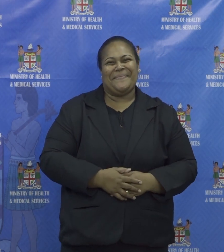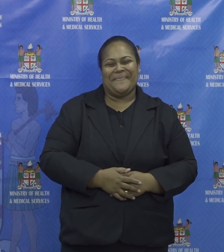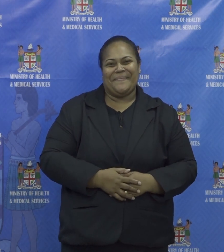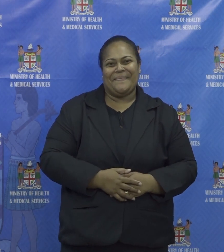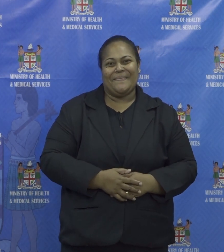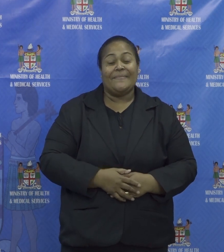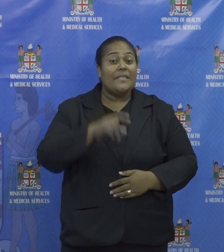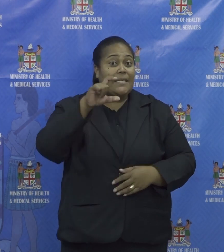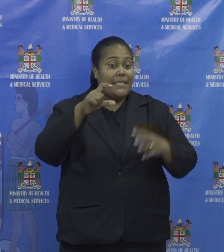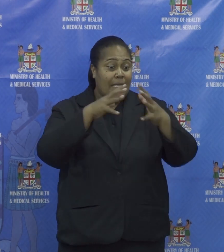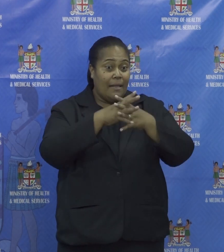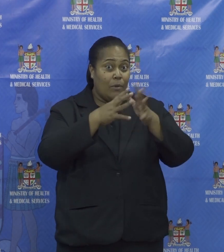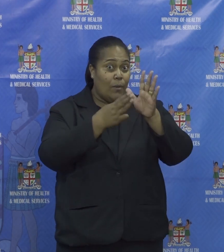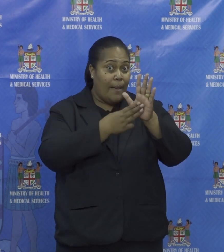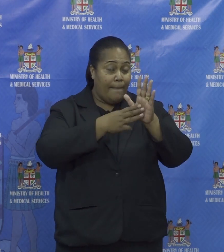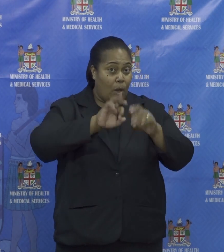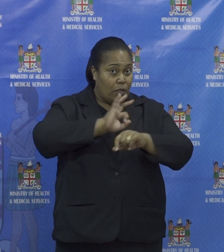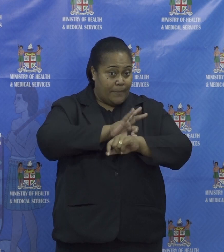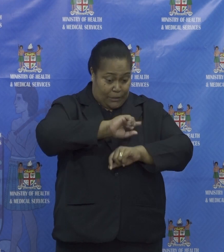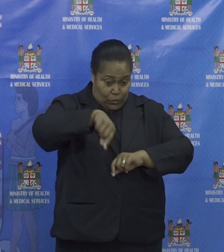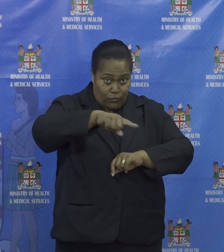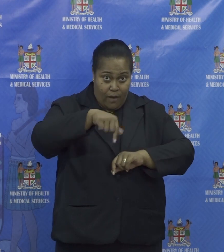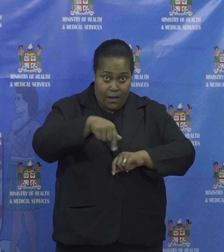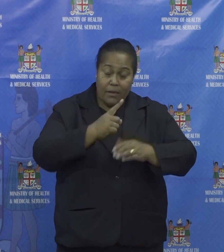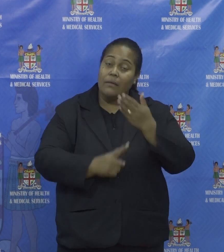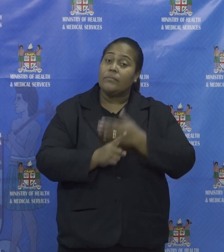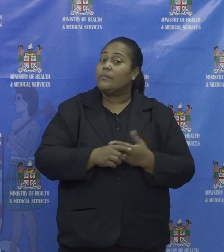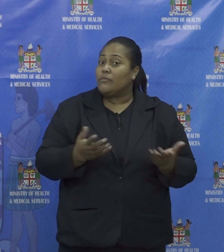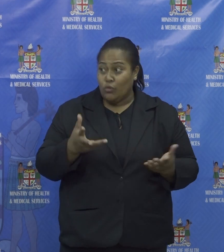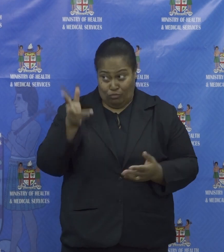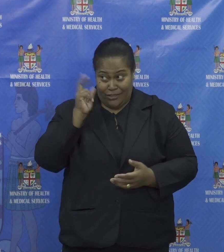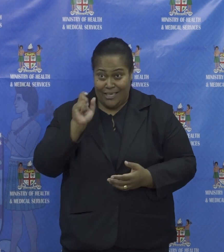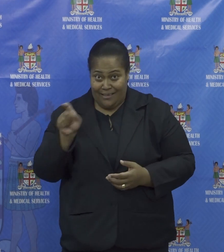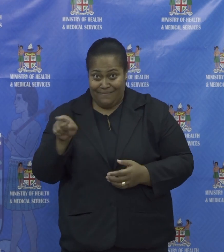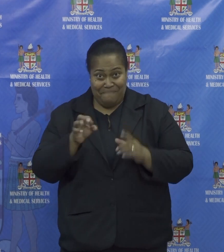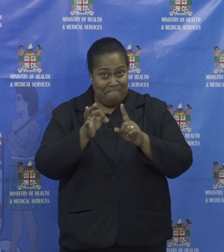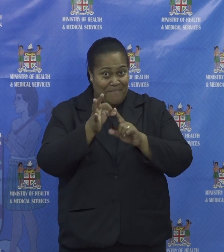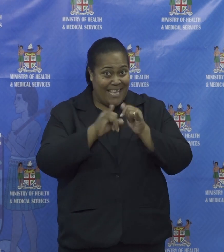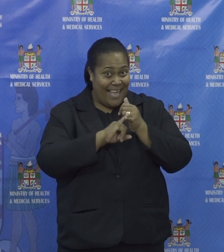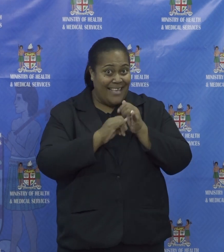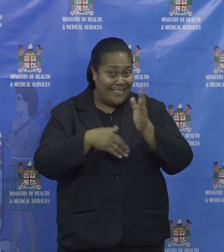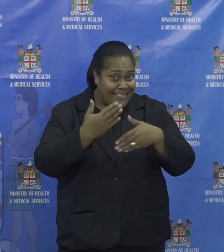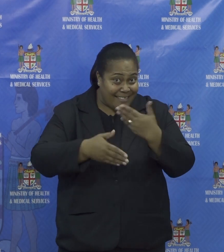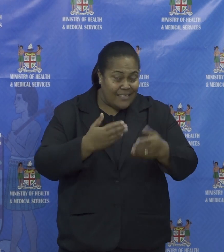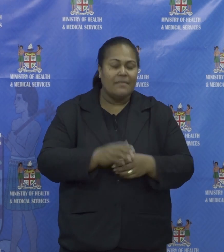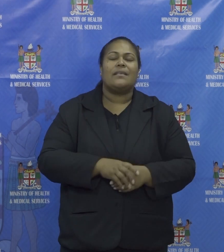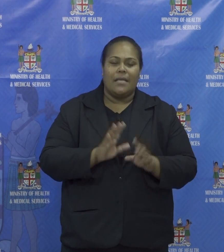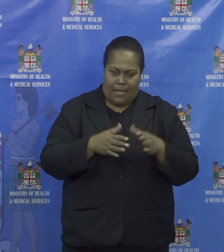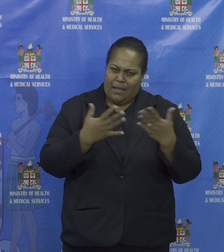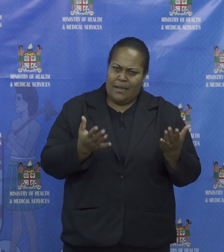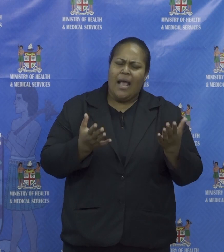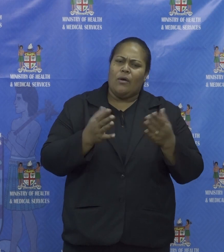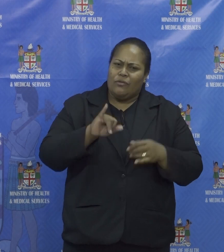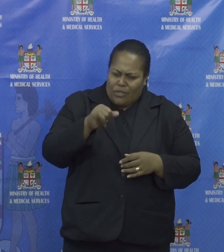So for CWM Hospital, as you've heard from PS, the team is early in its